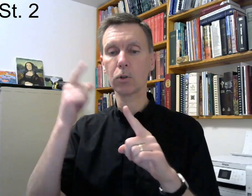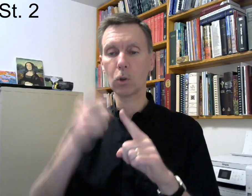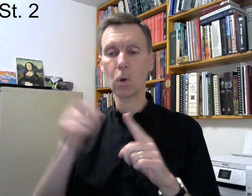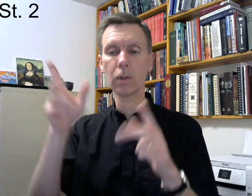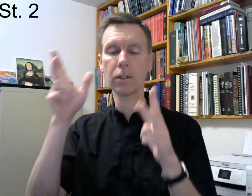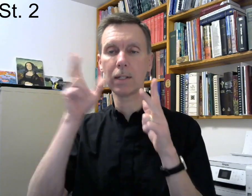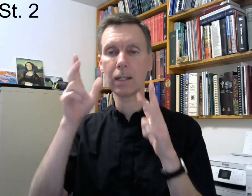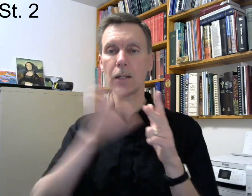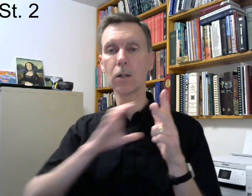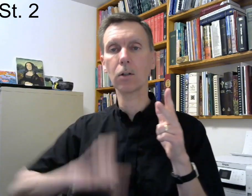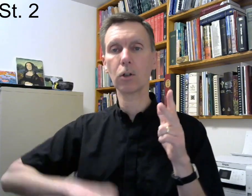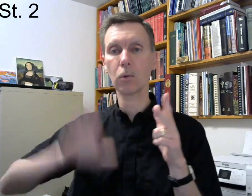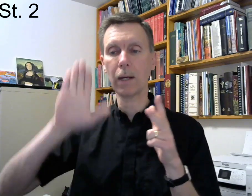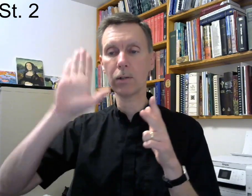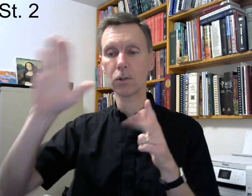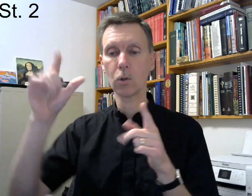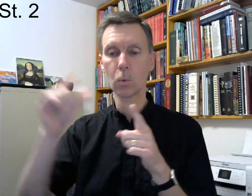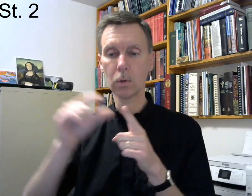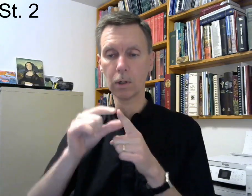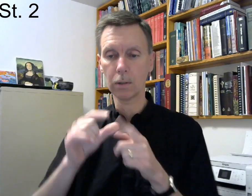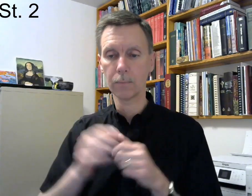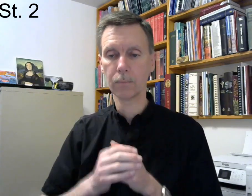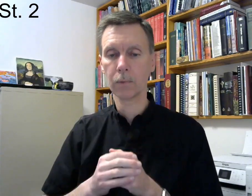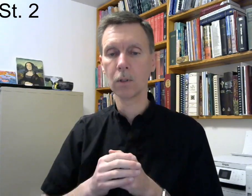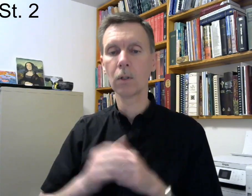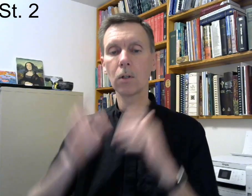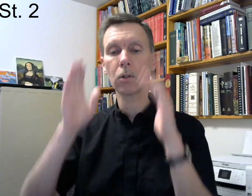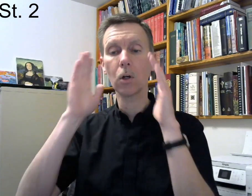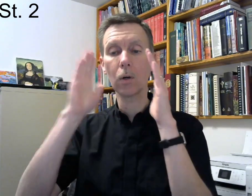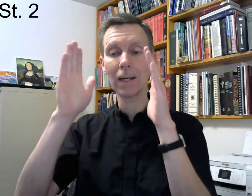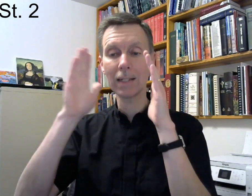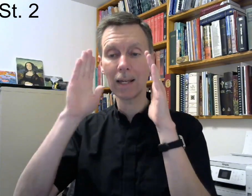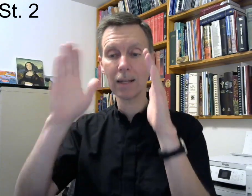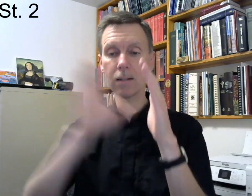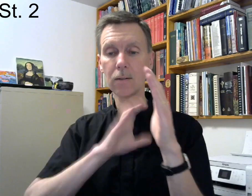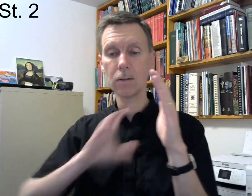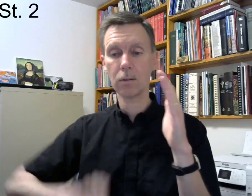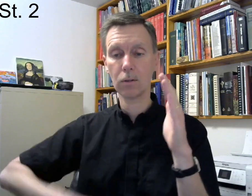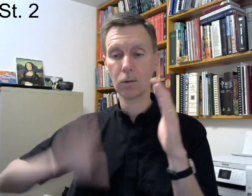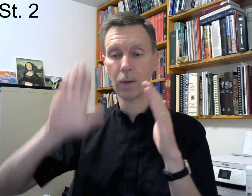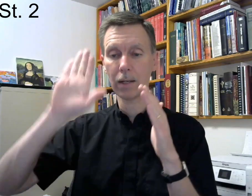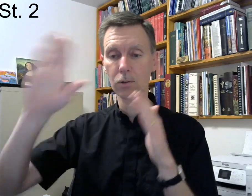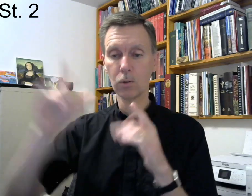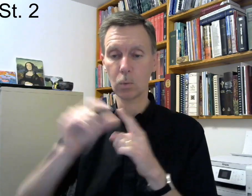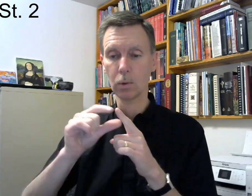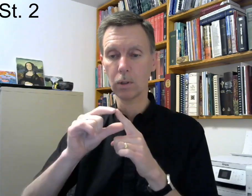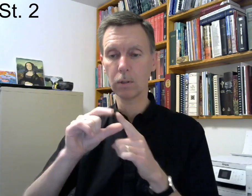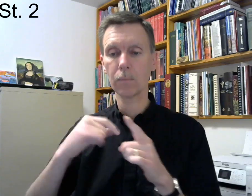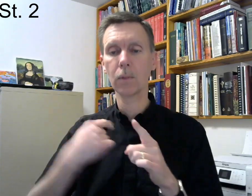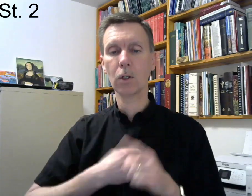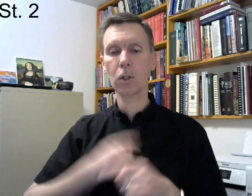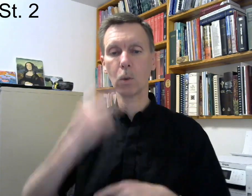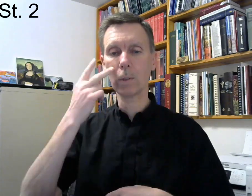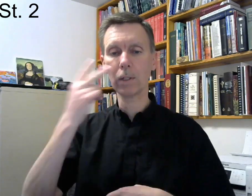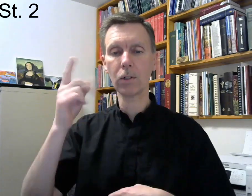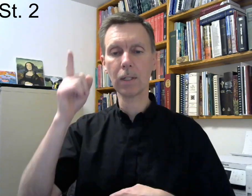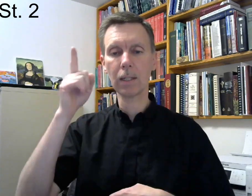goal is to hear Christ's word. So attending Christ's word, we see